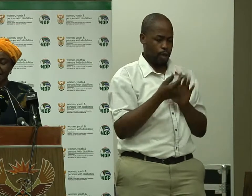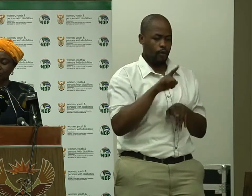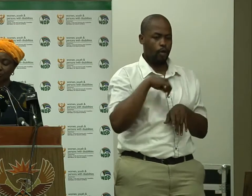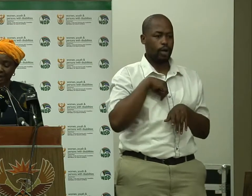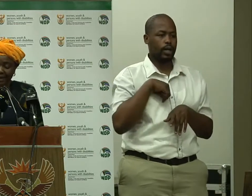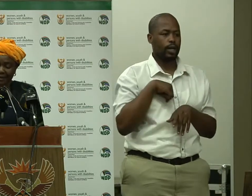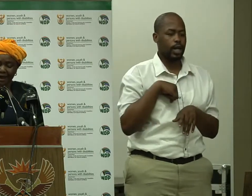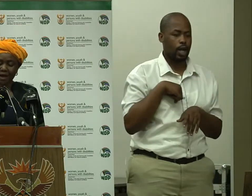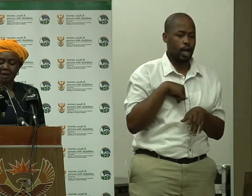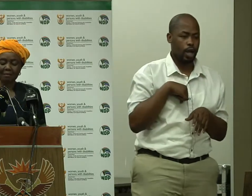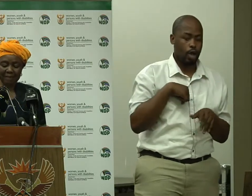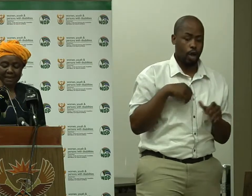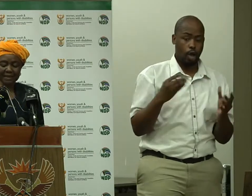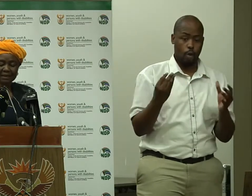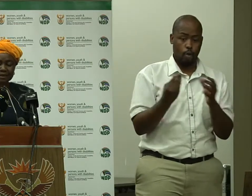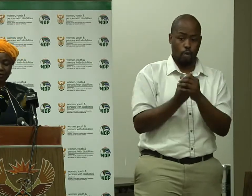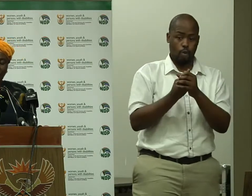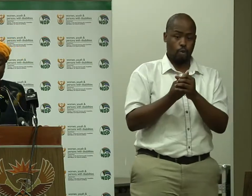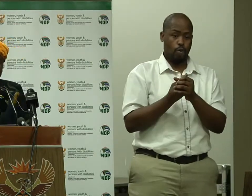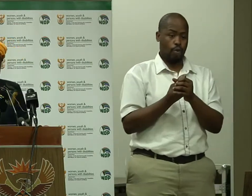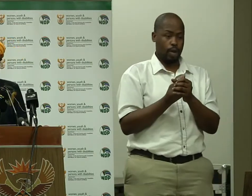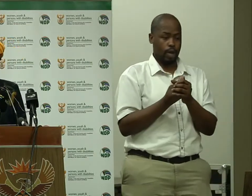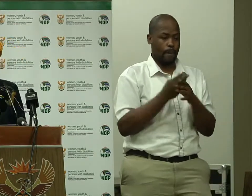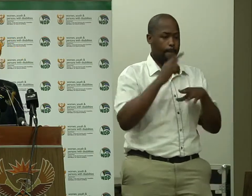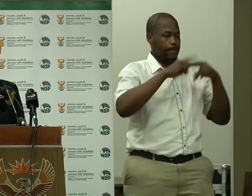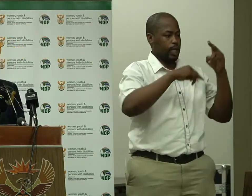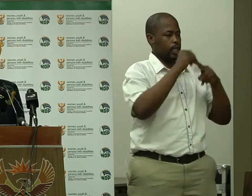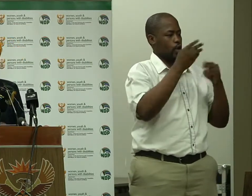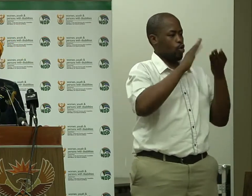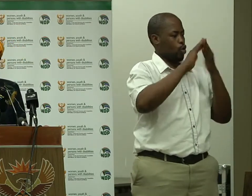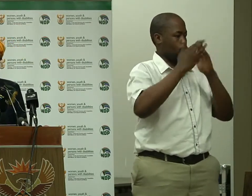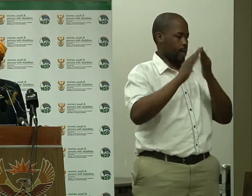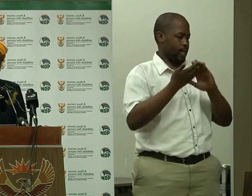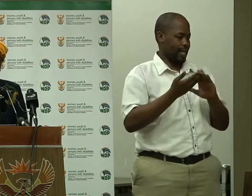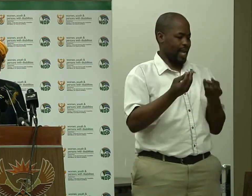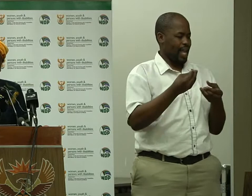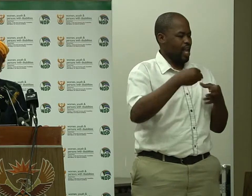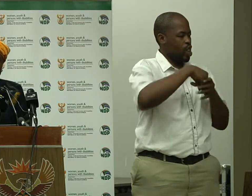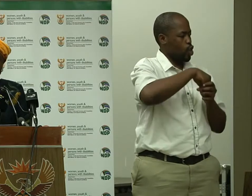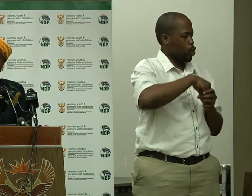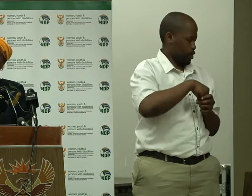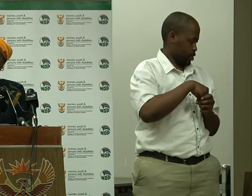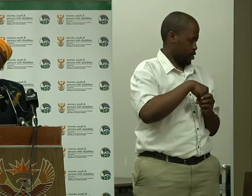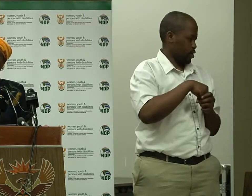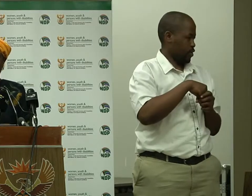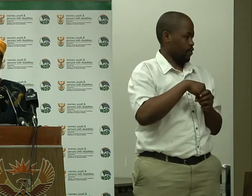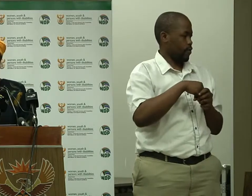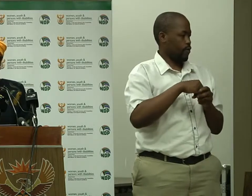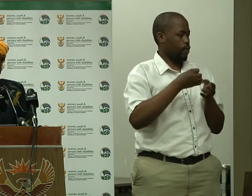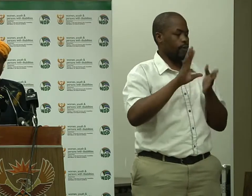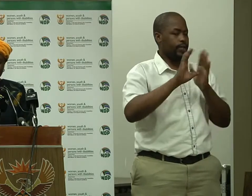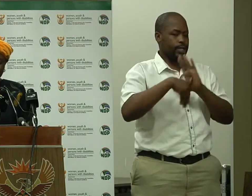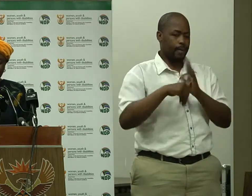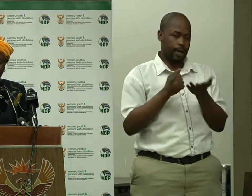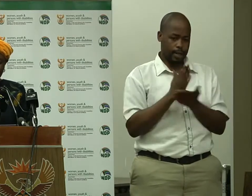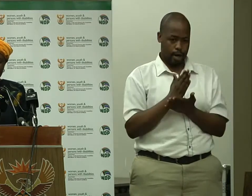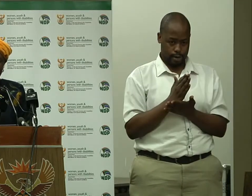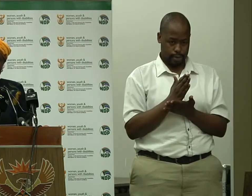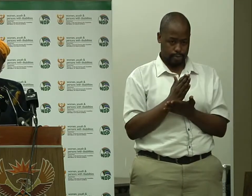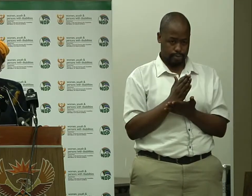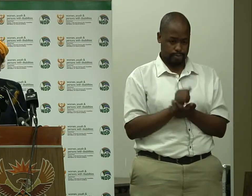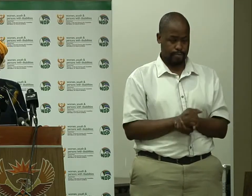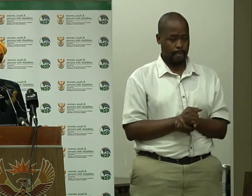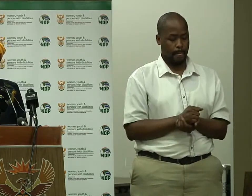says, together building communities inclusive of disability rights.